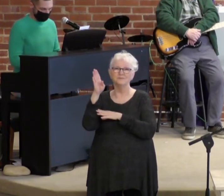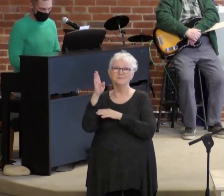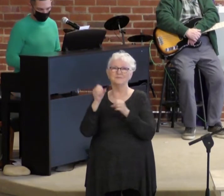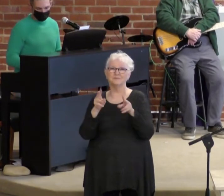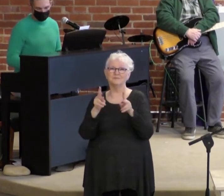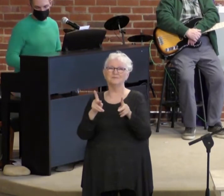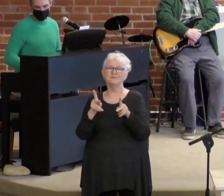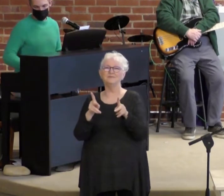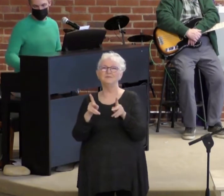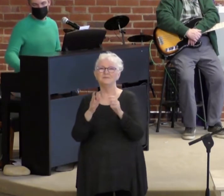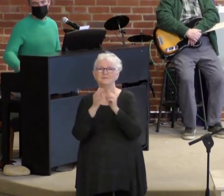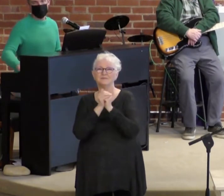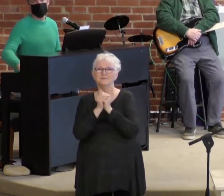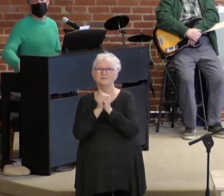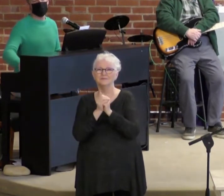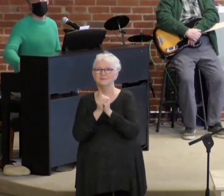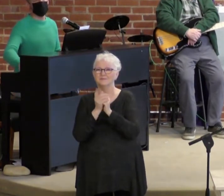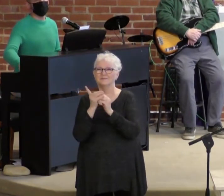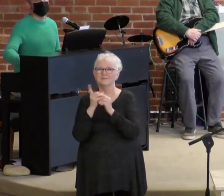to be in worship one more time.